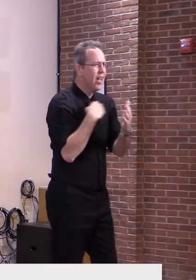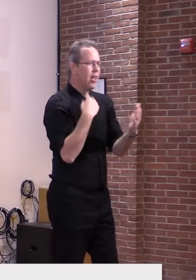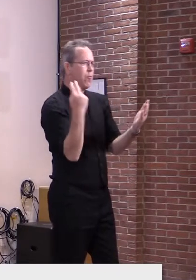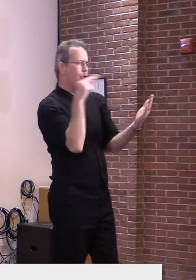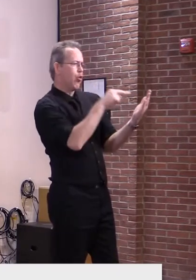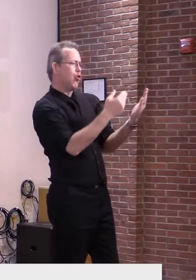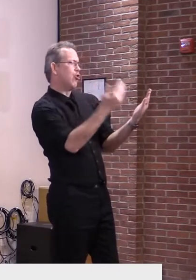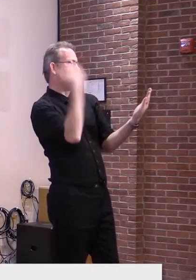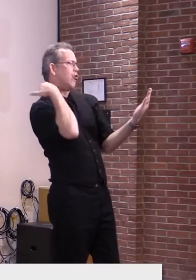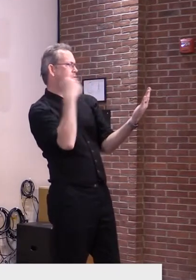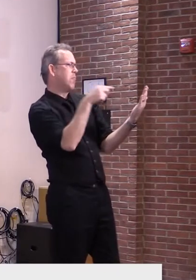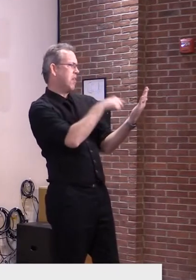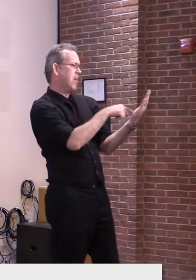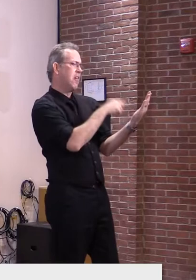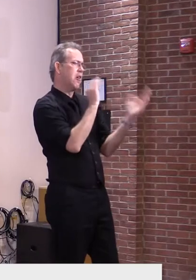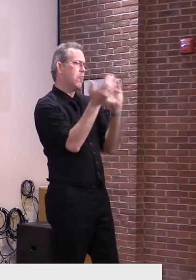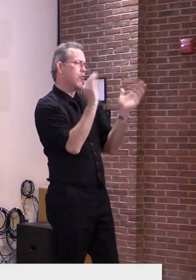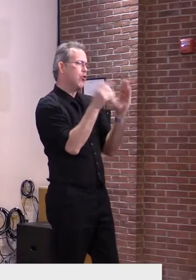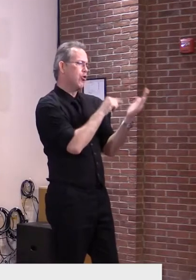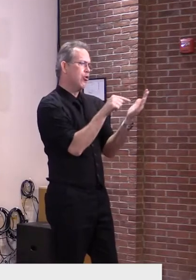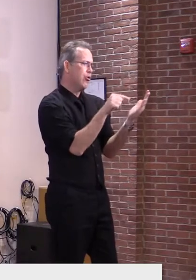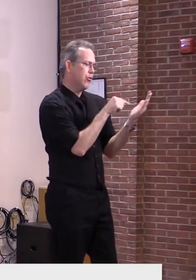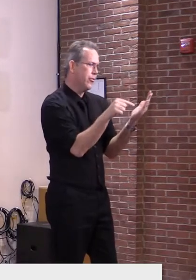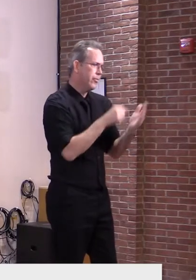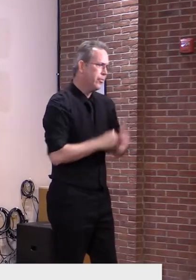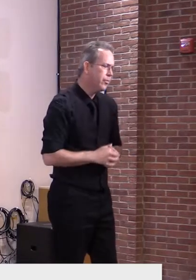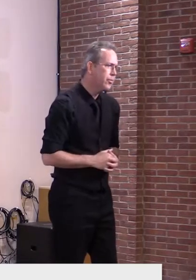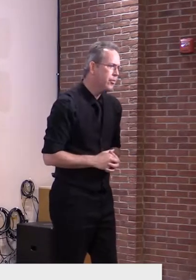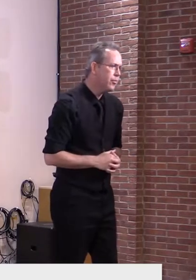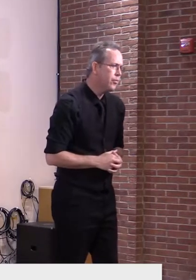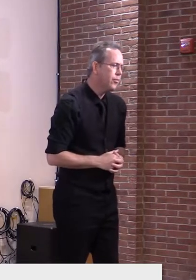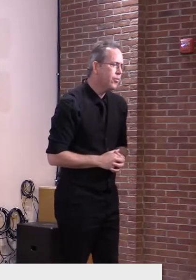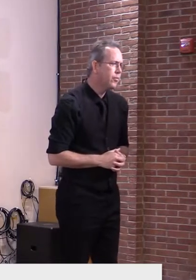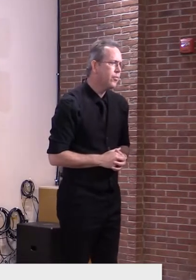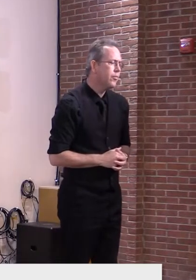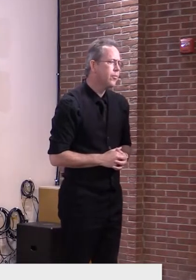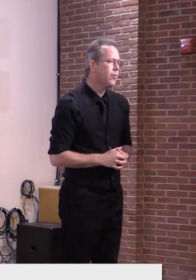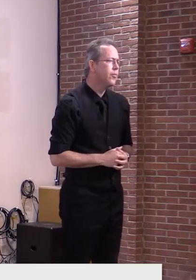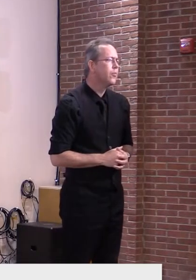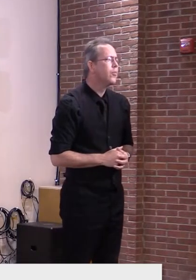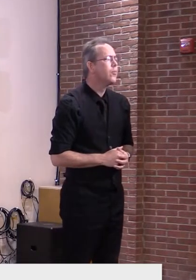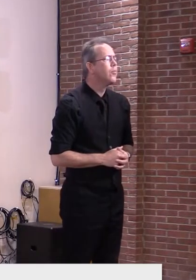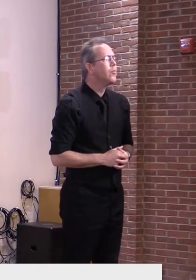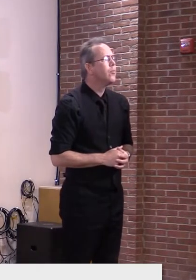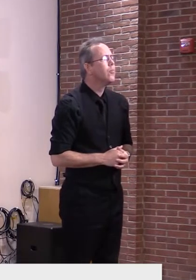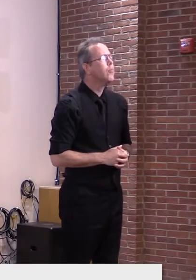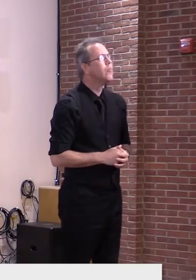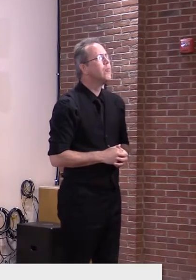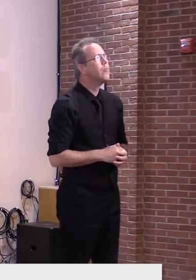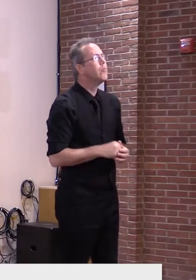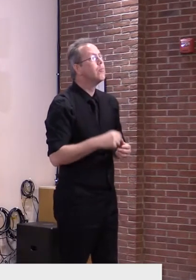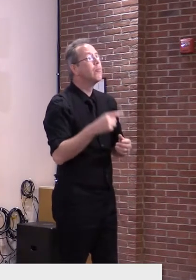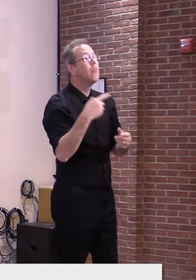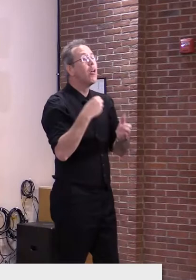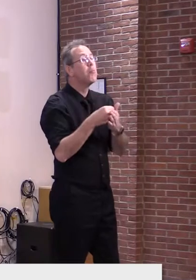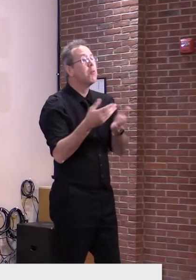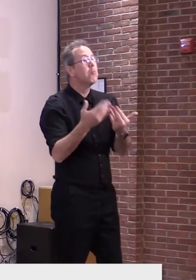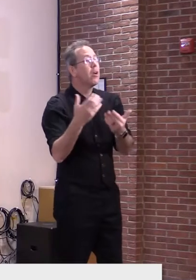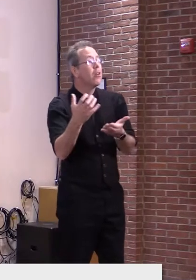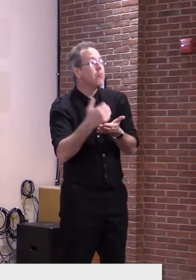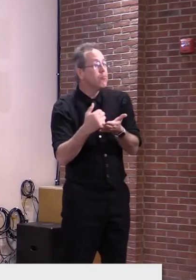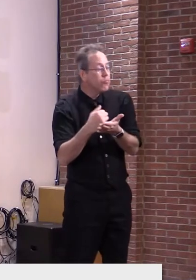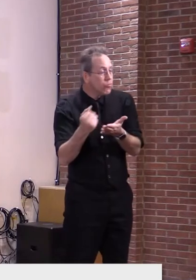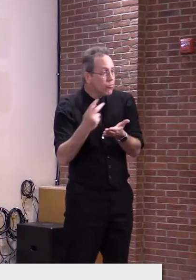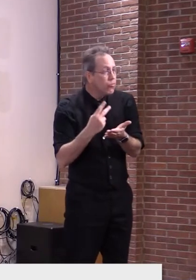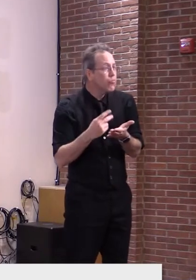that point, we adjusted the rate of return from 7.5% to 7%, 50